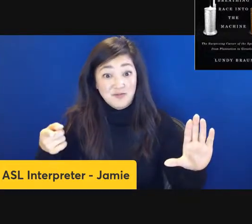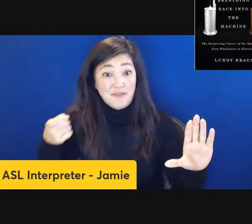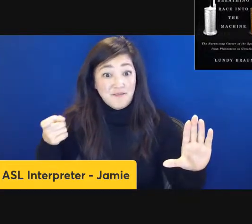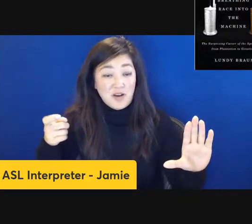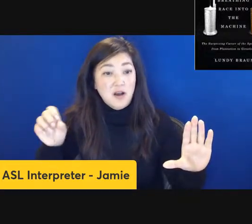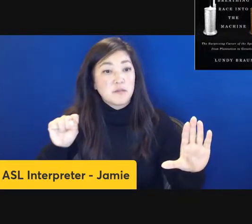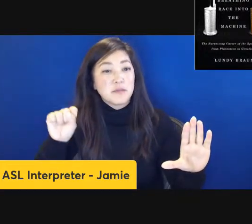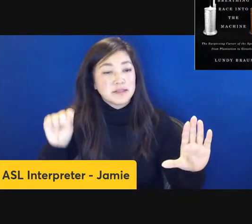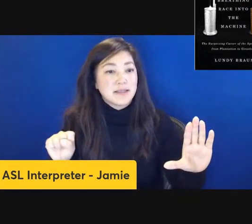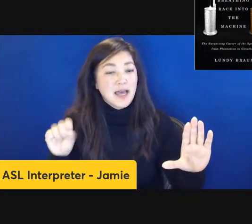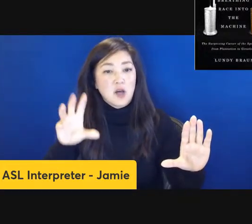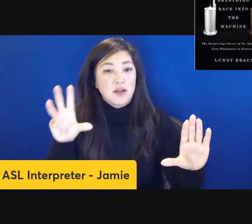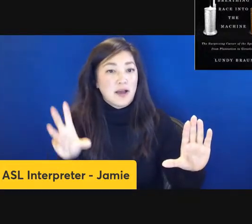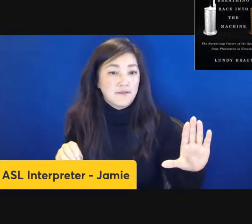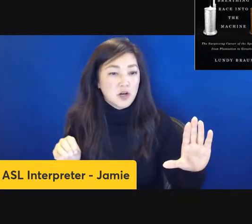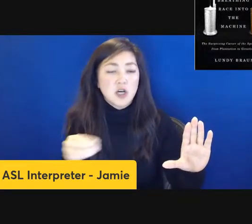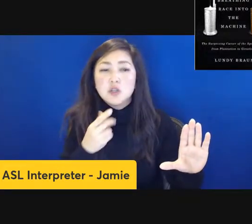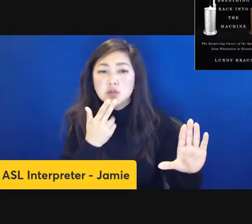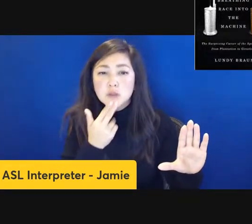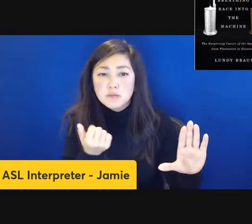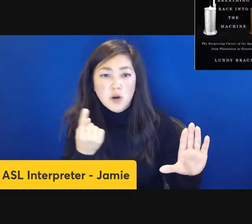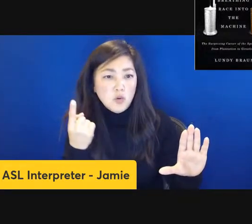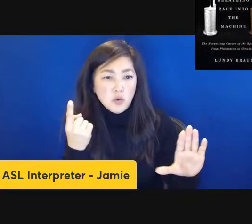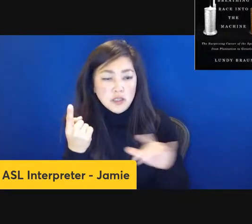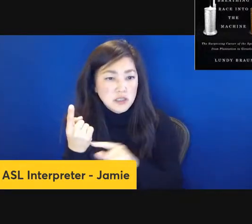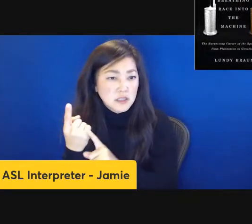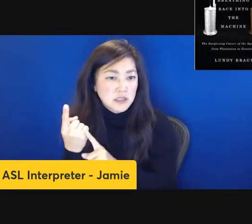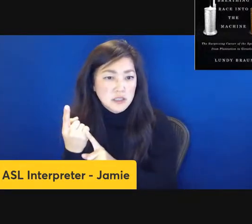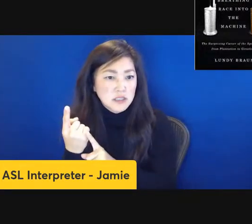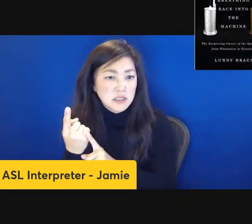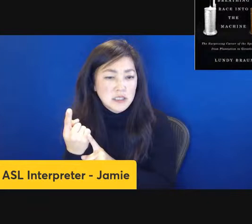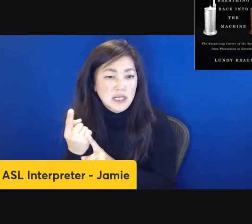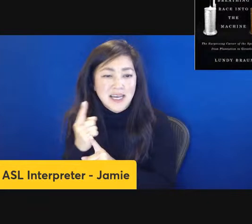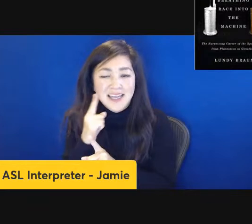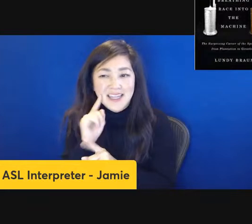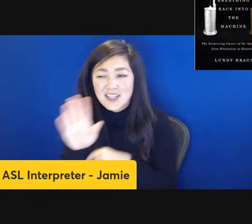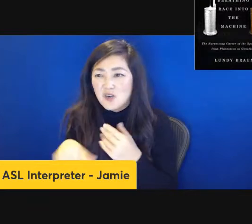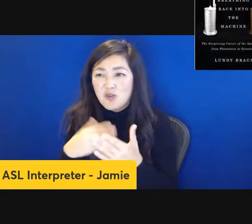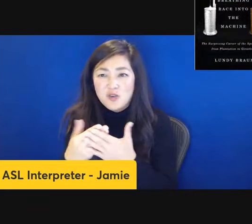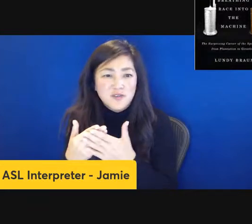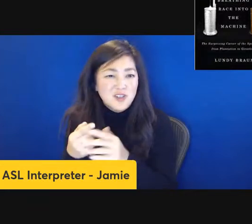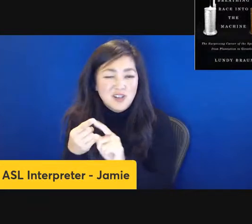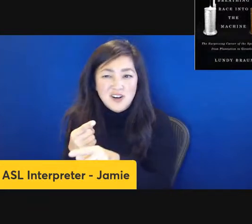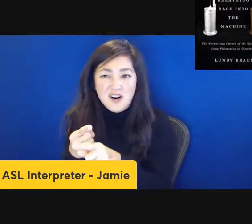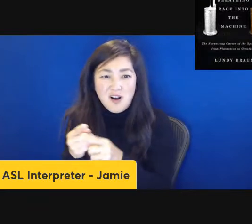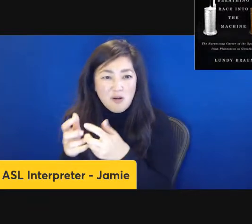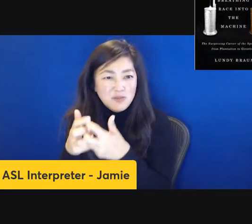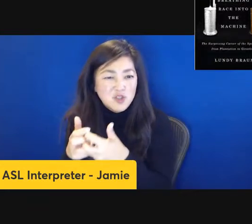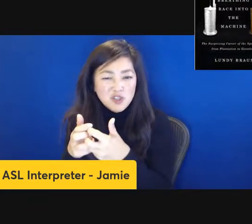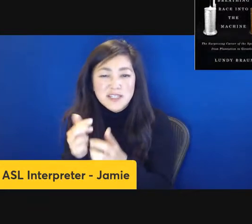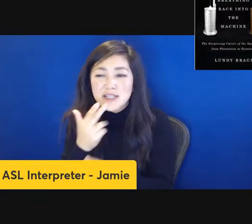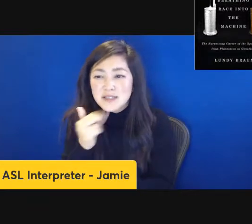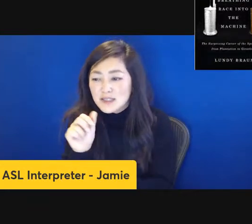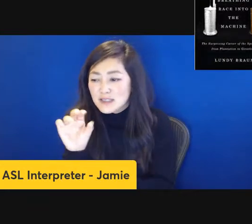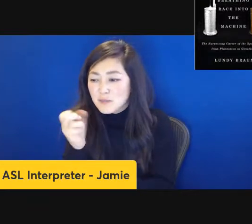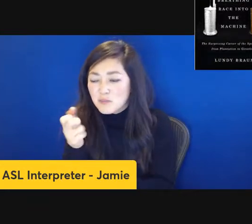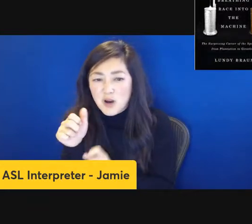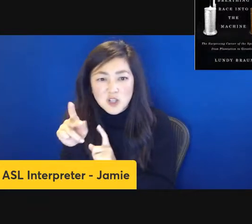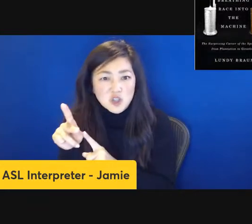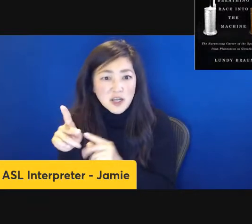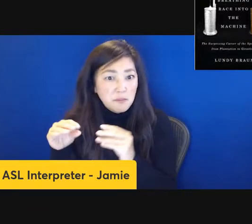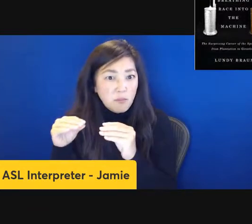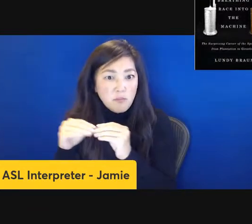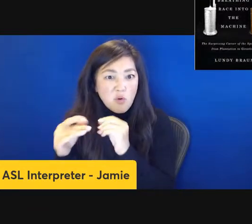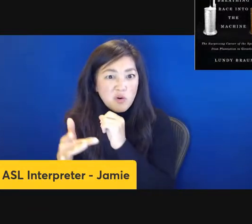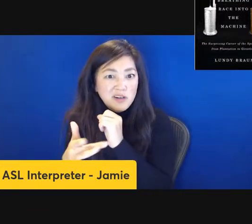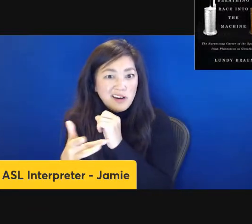very small one. The entire mechanism was on a little chip. It was very much more advanced than